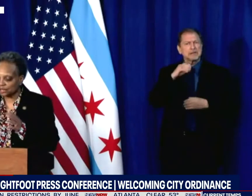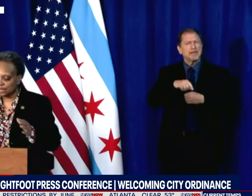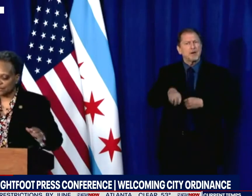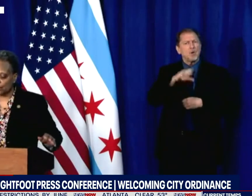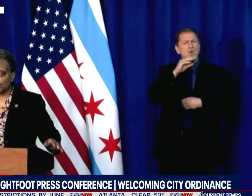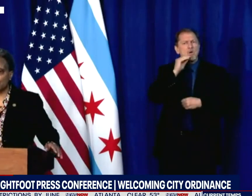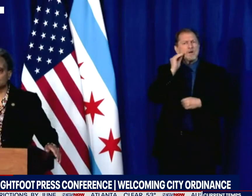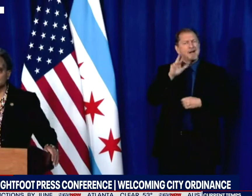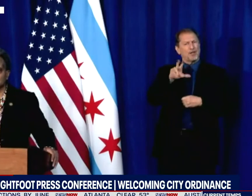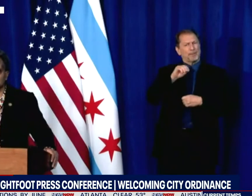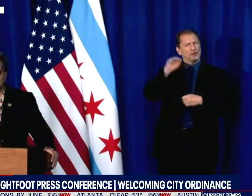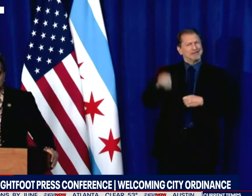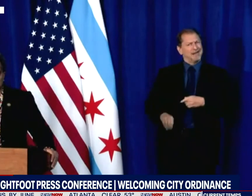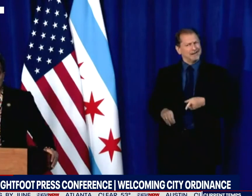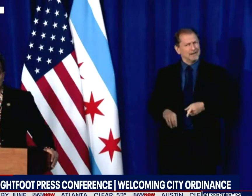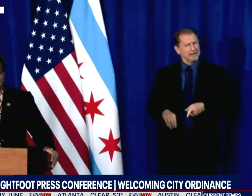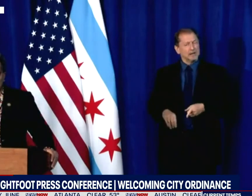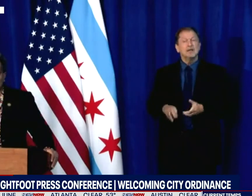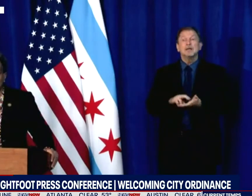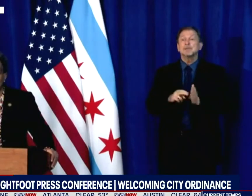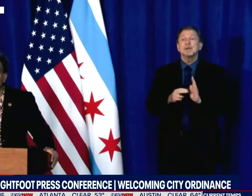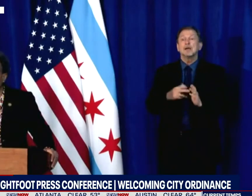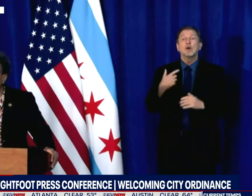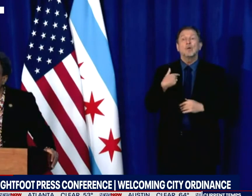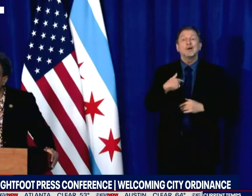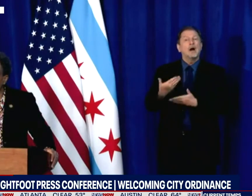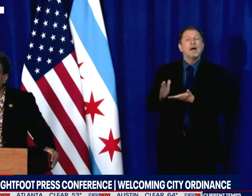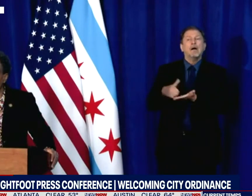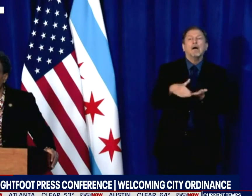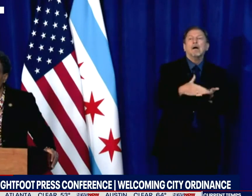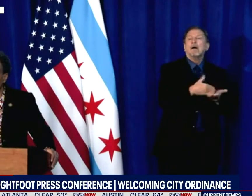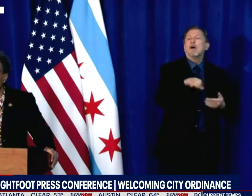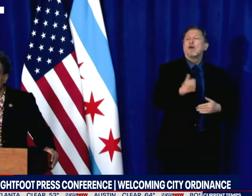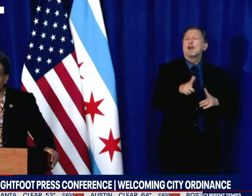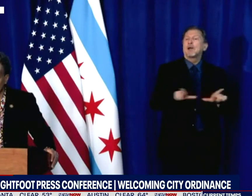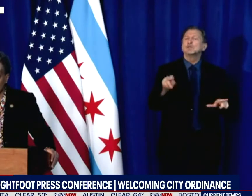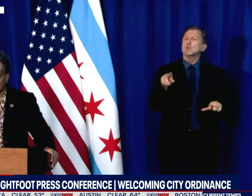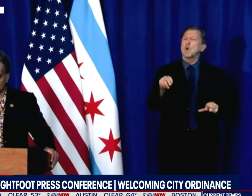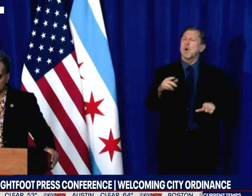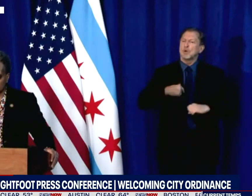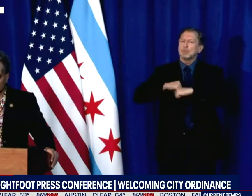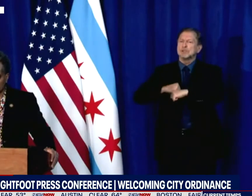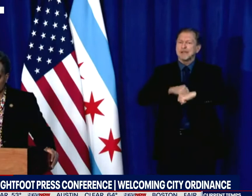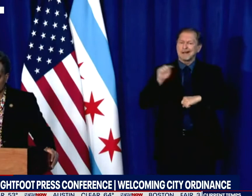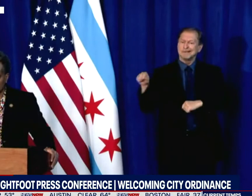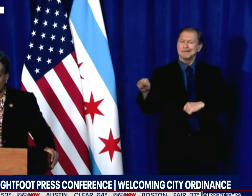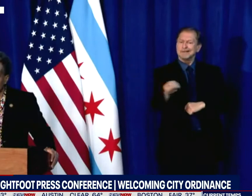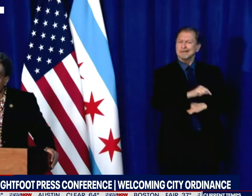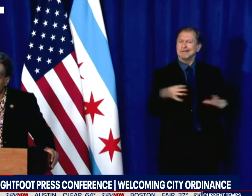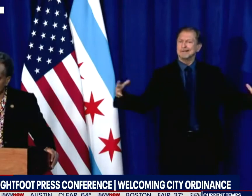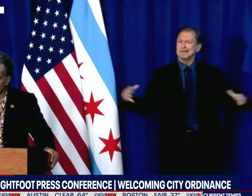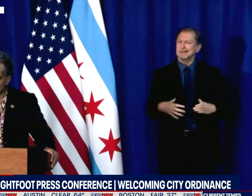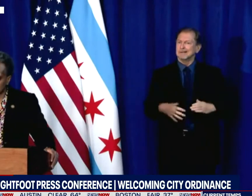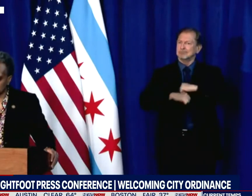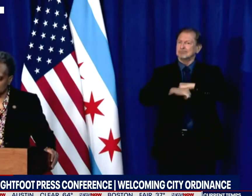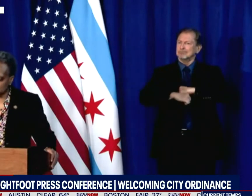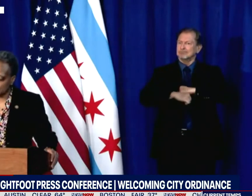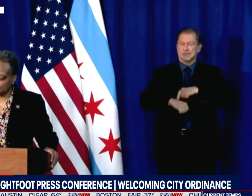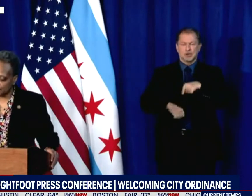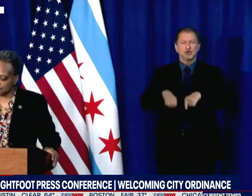it's a heritage that we must continue to cherish, but importantly to protect. Being a